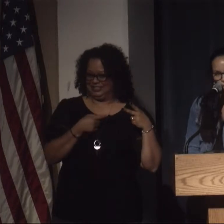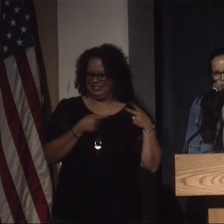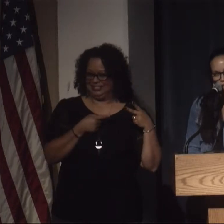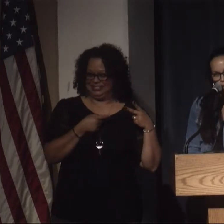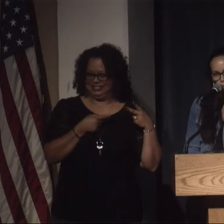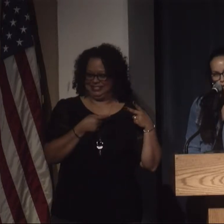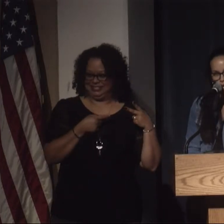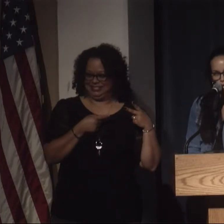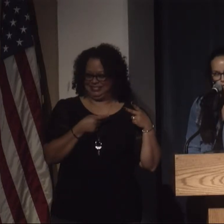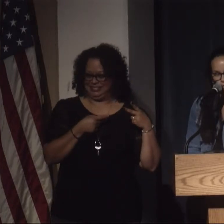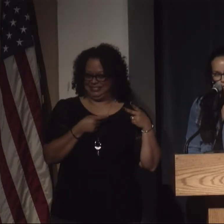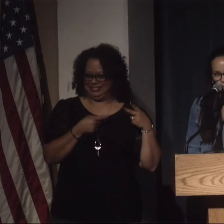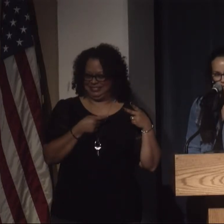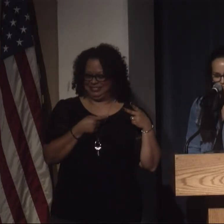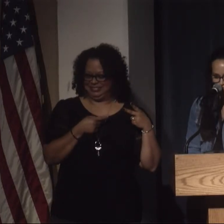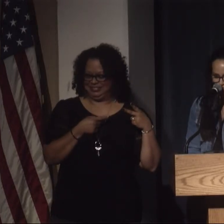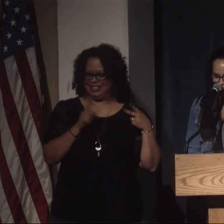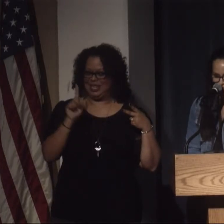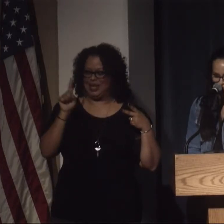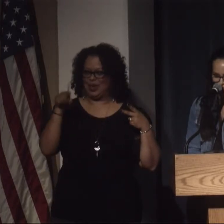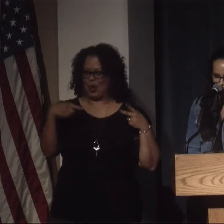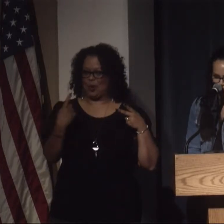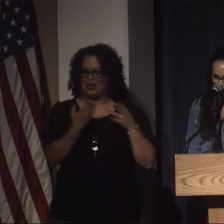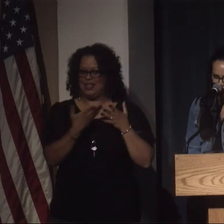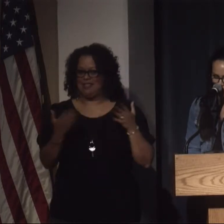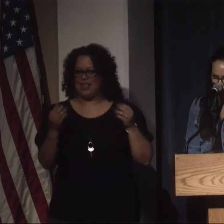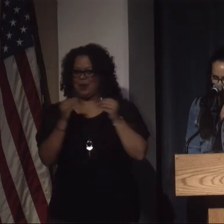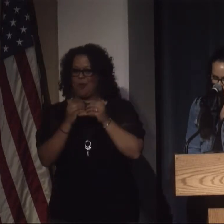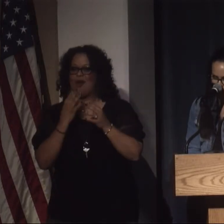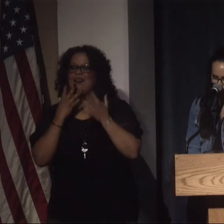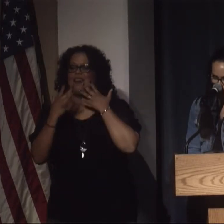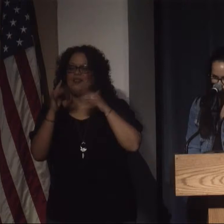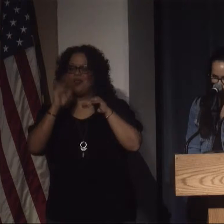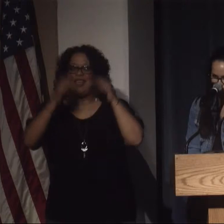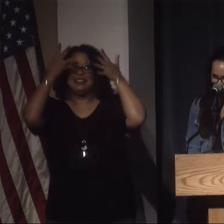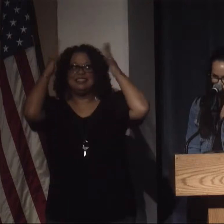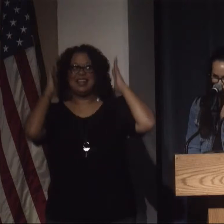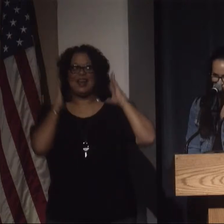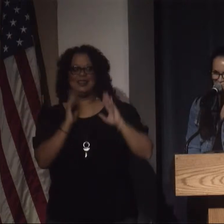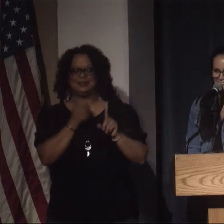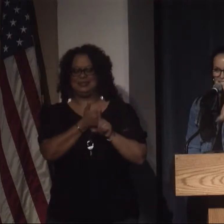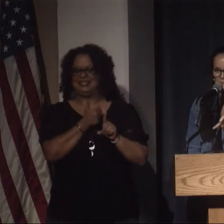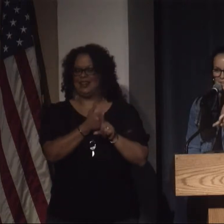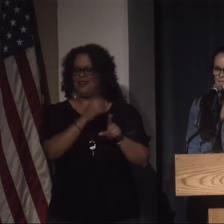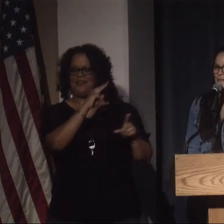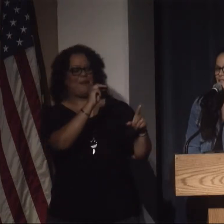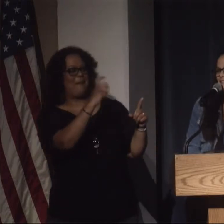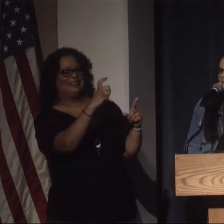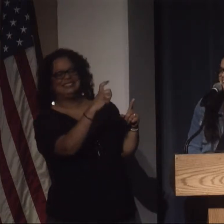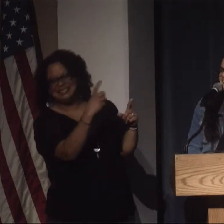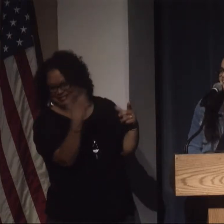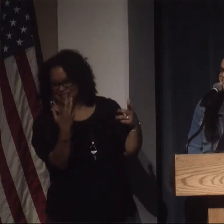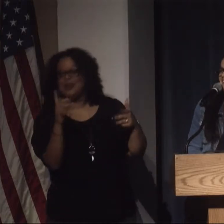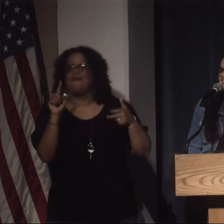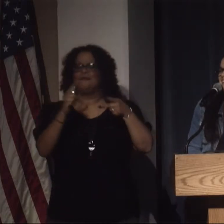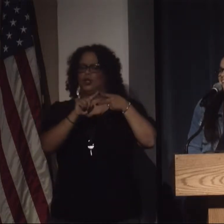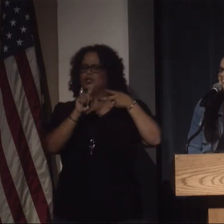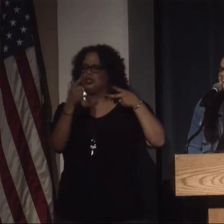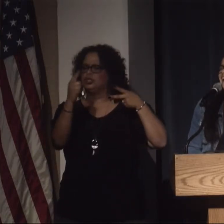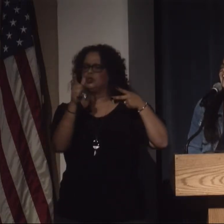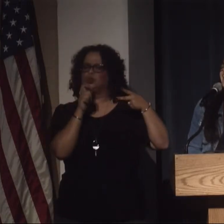the only thing more colorful than his hair is himself. That's Max. So who's the first one?